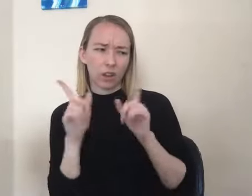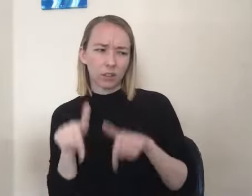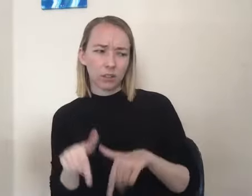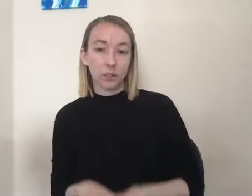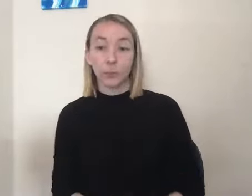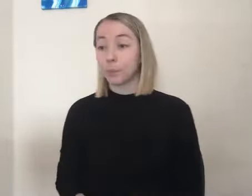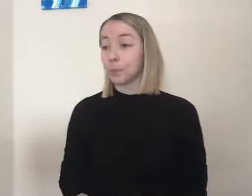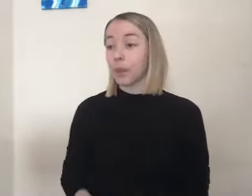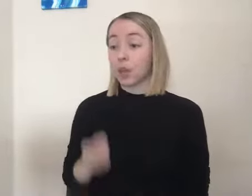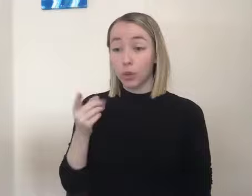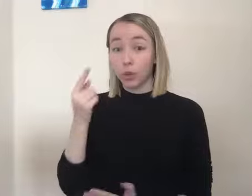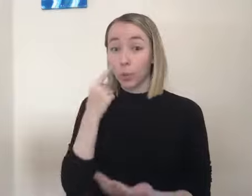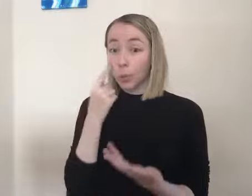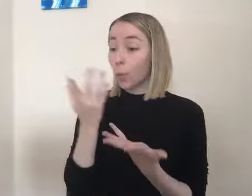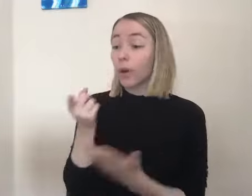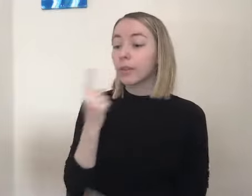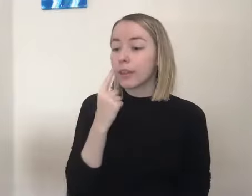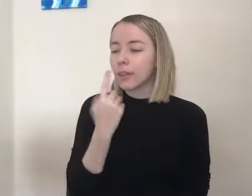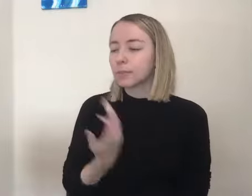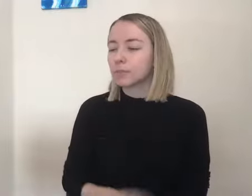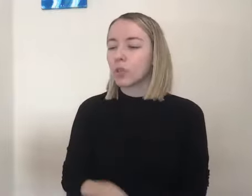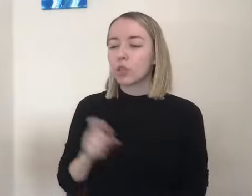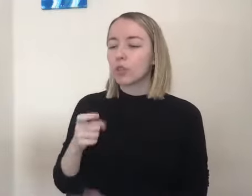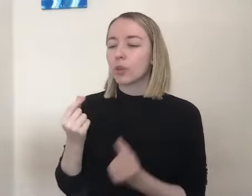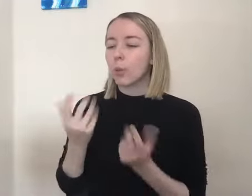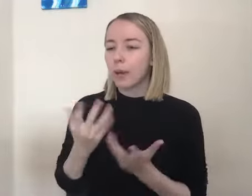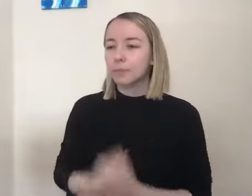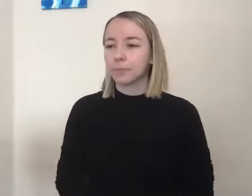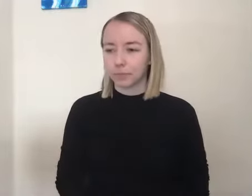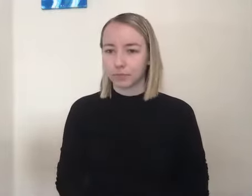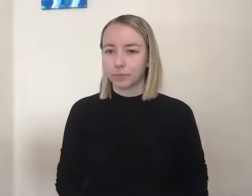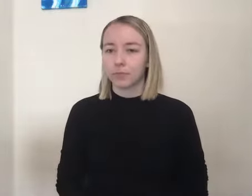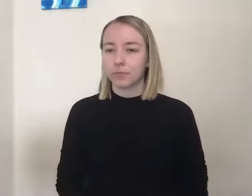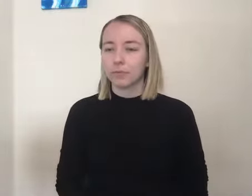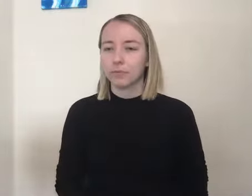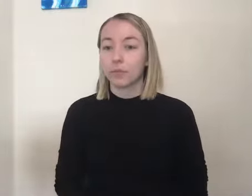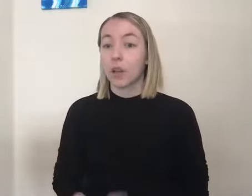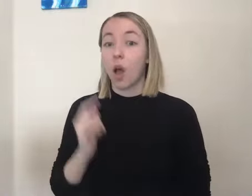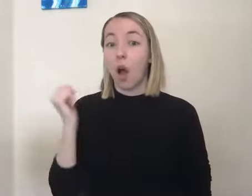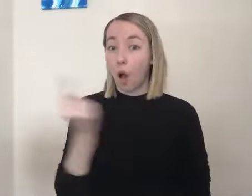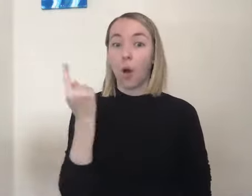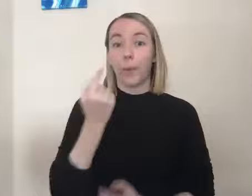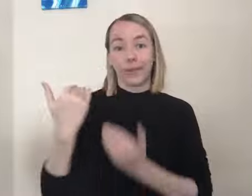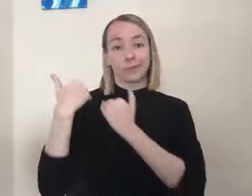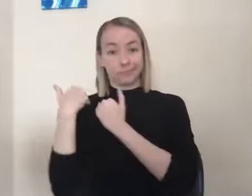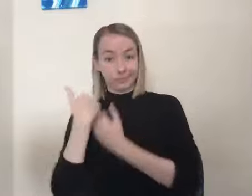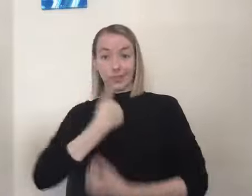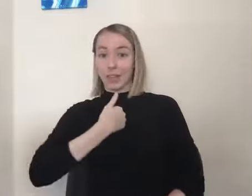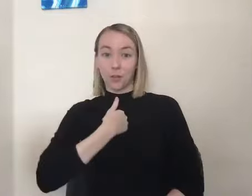should handle this. And she would say to me, oh, right. And I thought, oh, that doesn't sound a very good all right. And she went, what do you think?